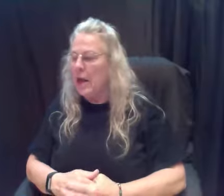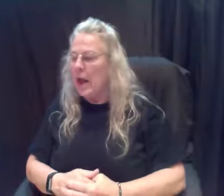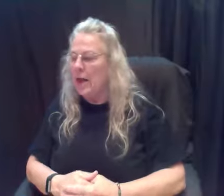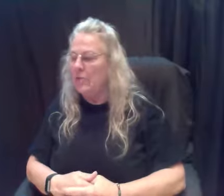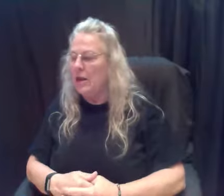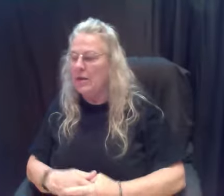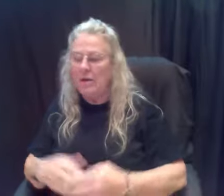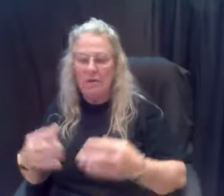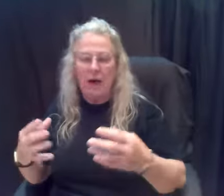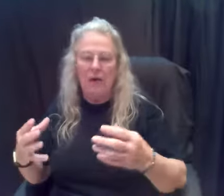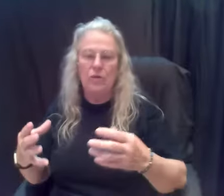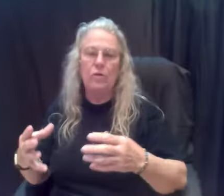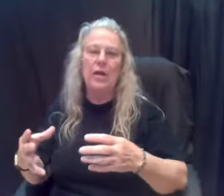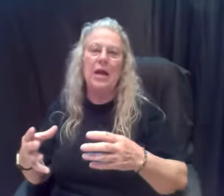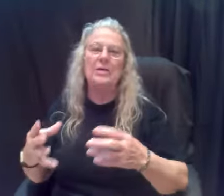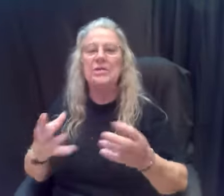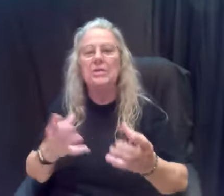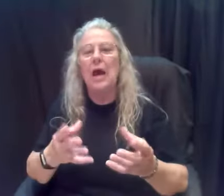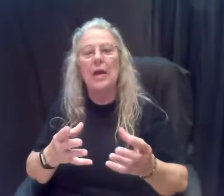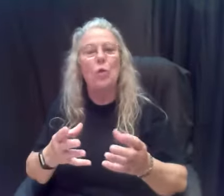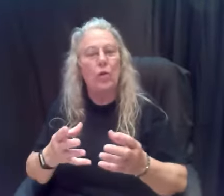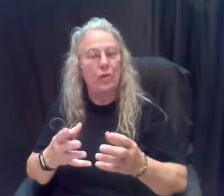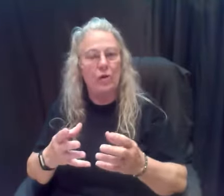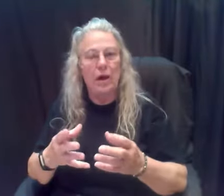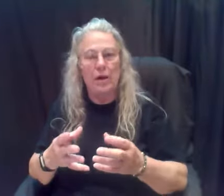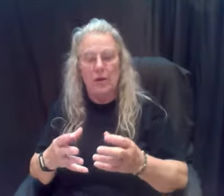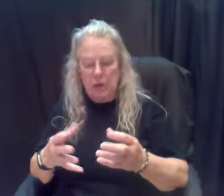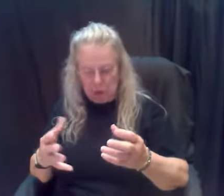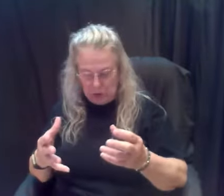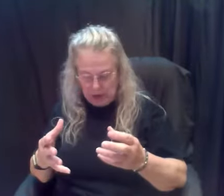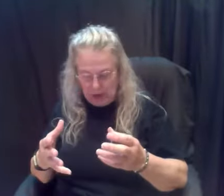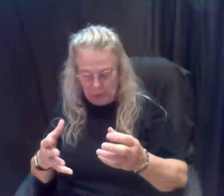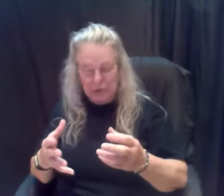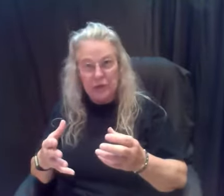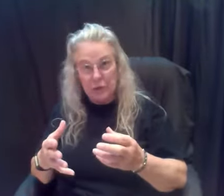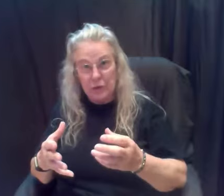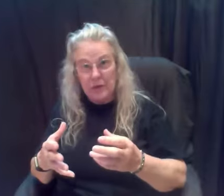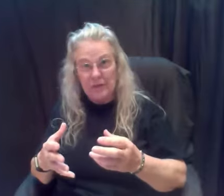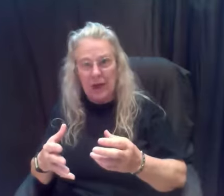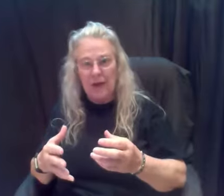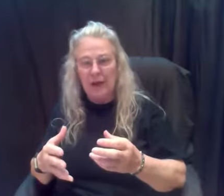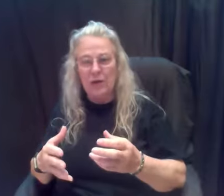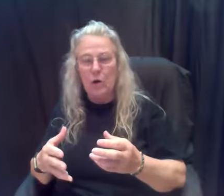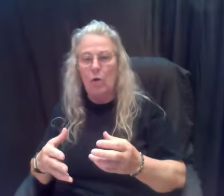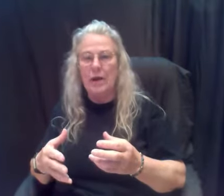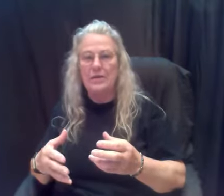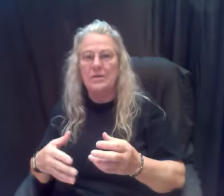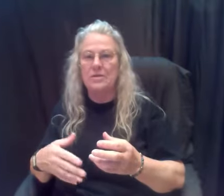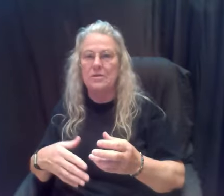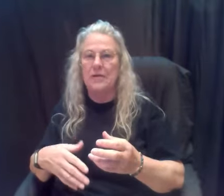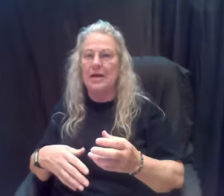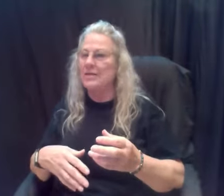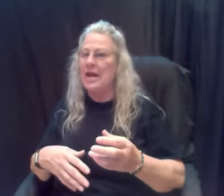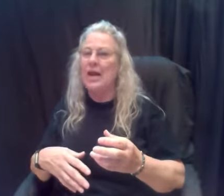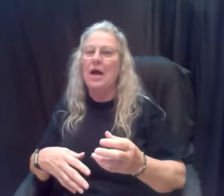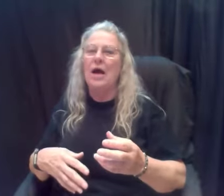and then you can decide whether or not you're able to do this. And I know it's, like I say,